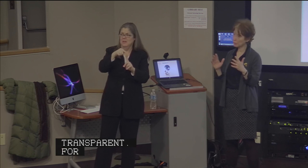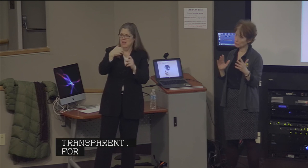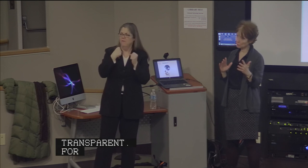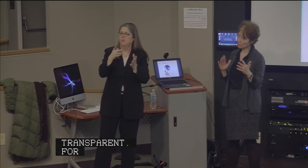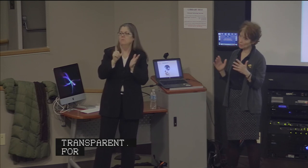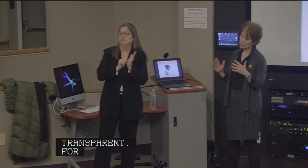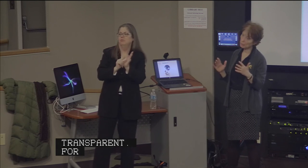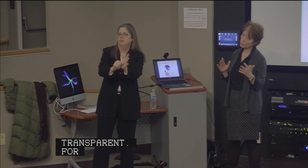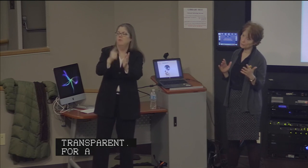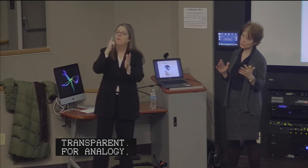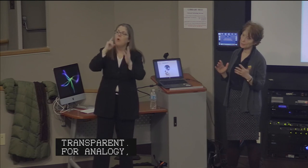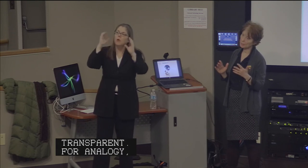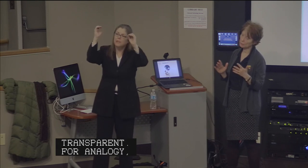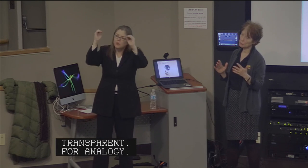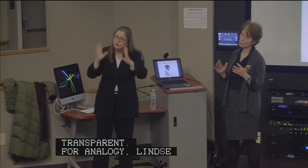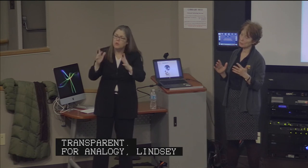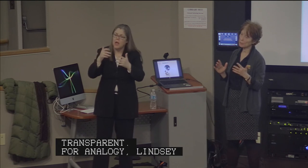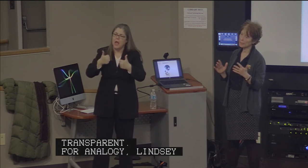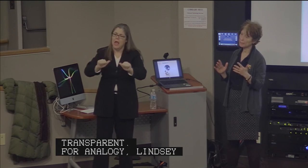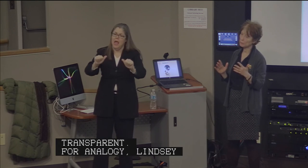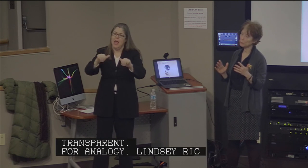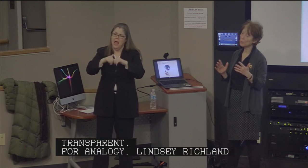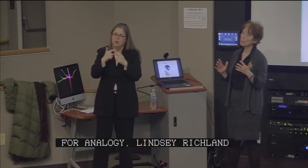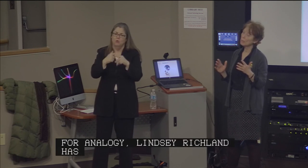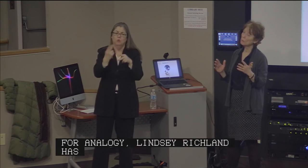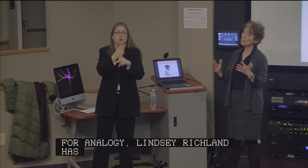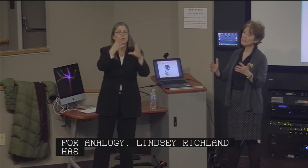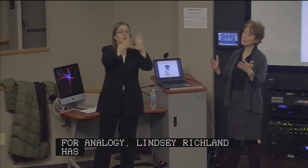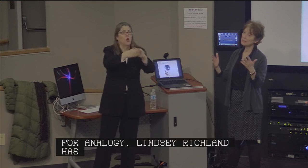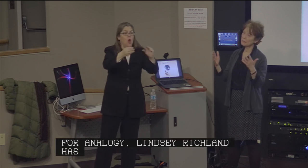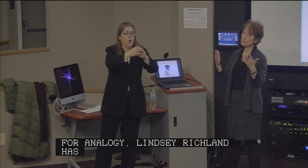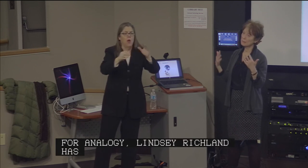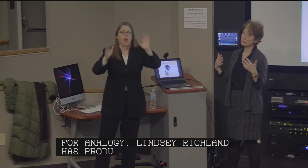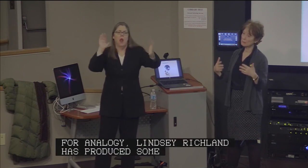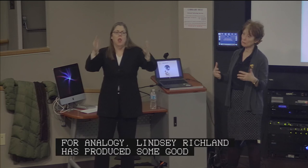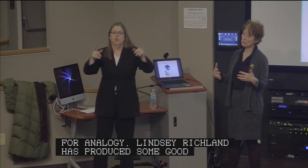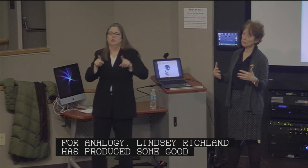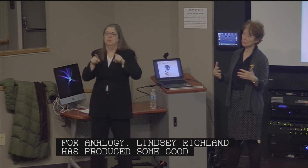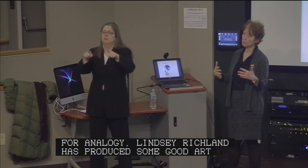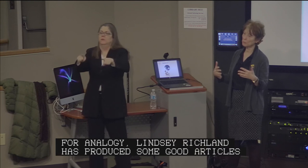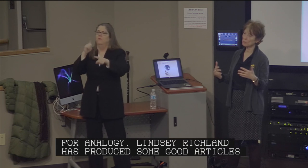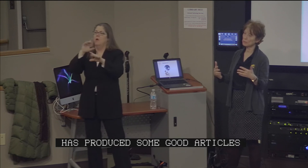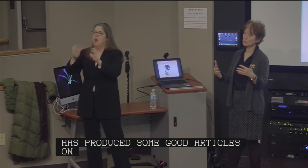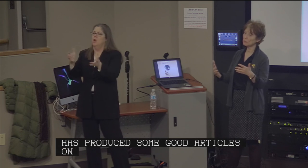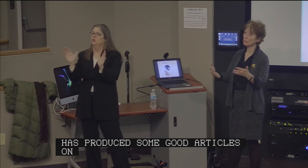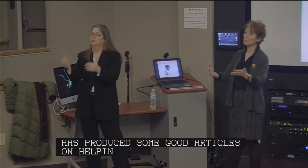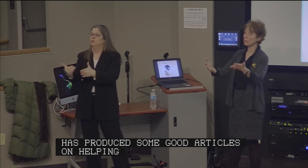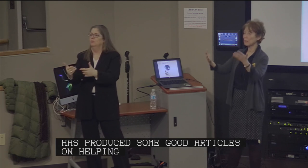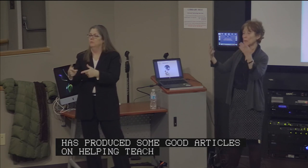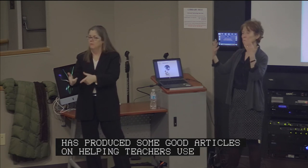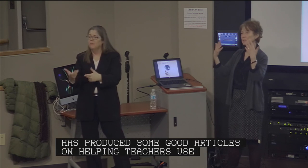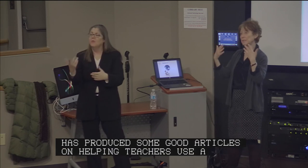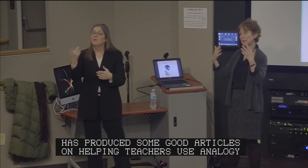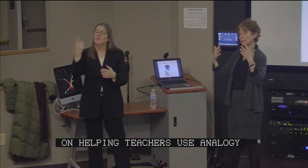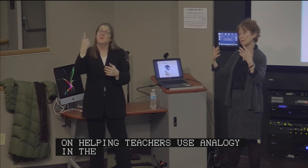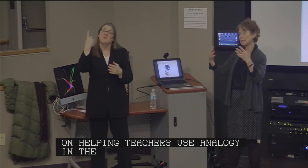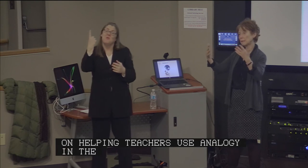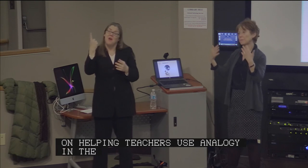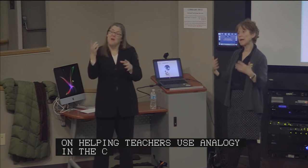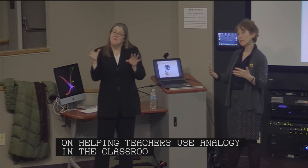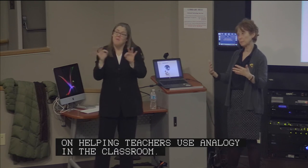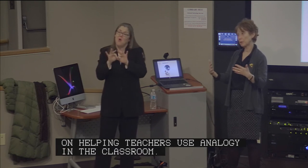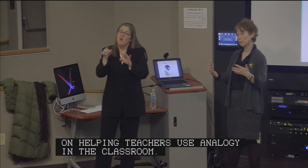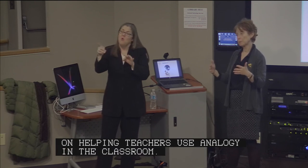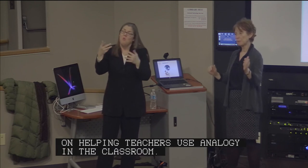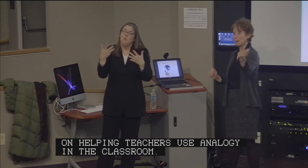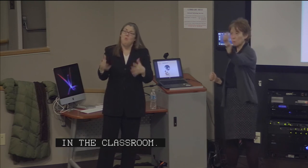teachers understand how to use analogy in the classroom. One thing that turns out to be important is you don't want to present like a